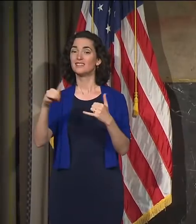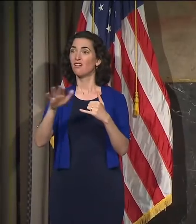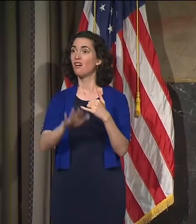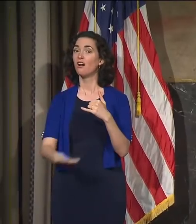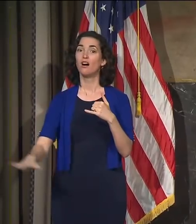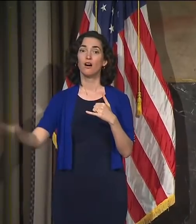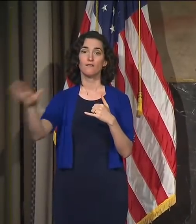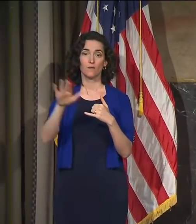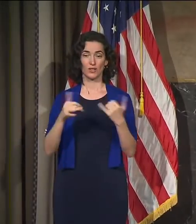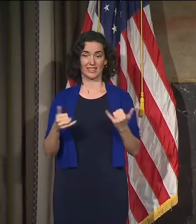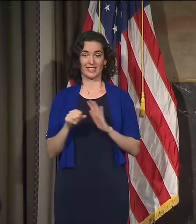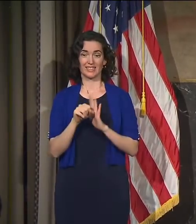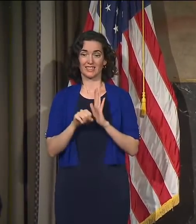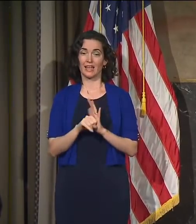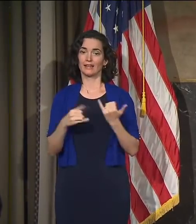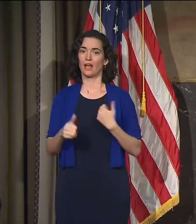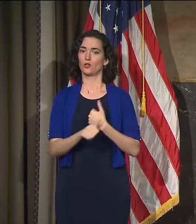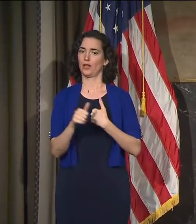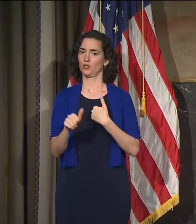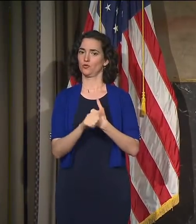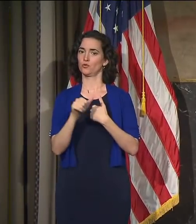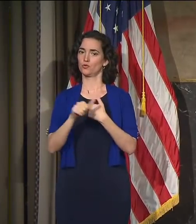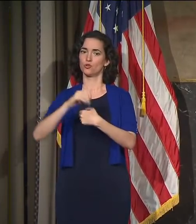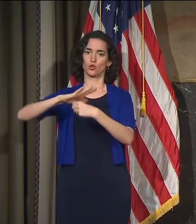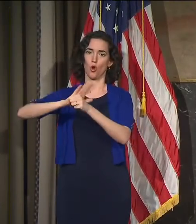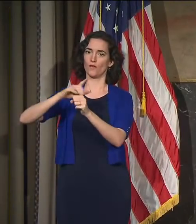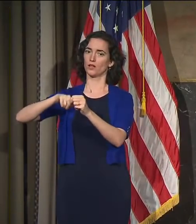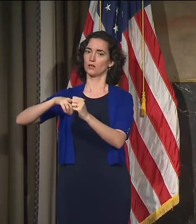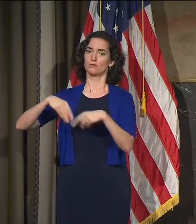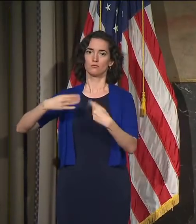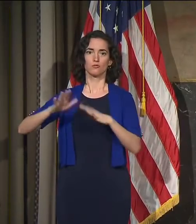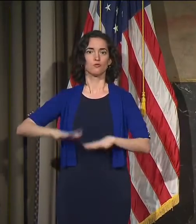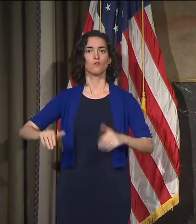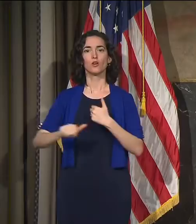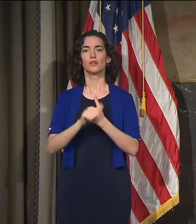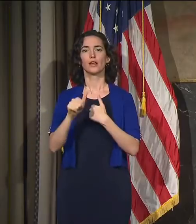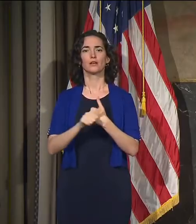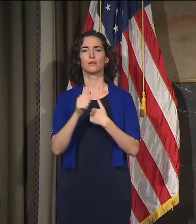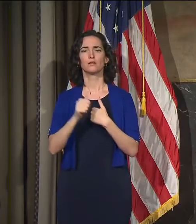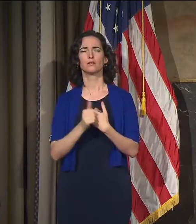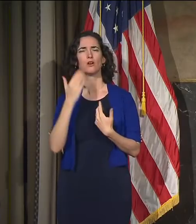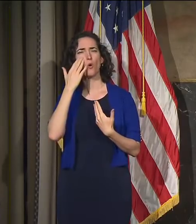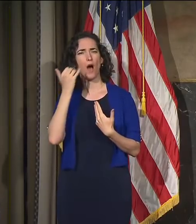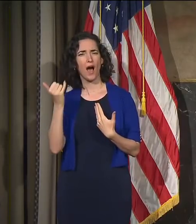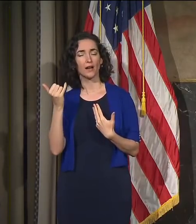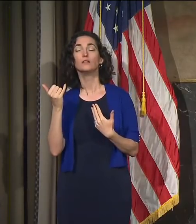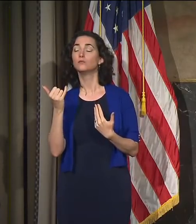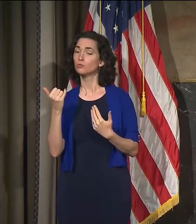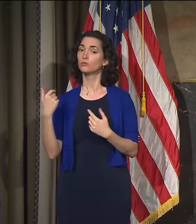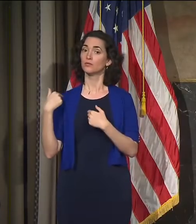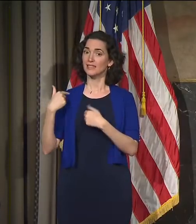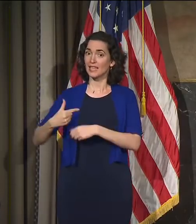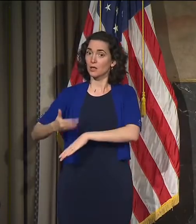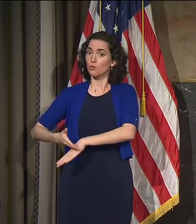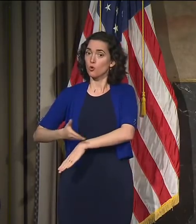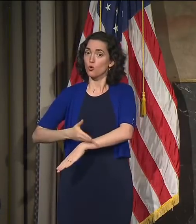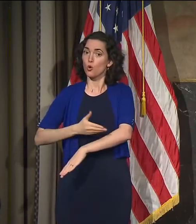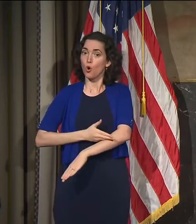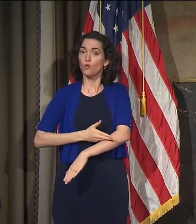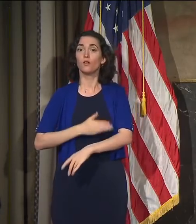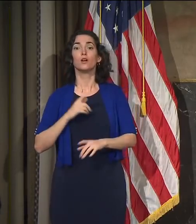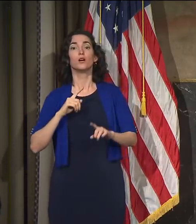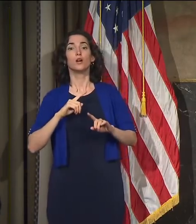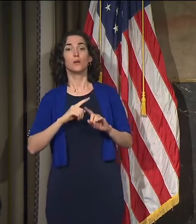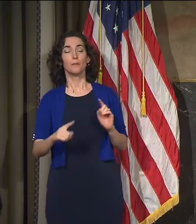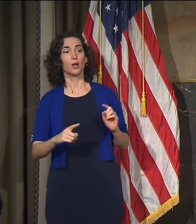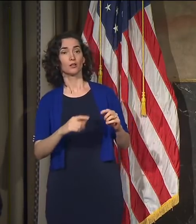for the state with respect to COVID. And that's because even if we're doing better, the caseload, the hospitalizations,